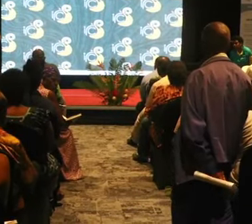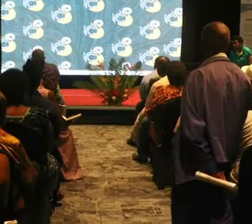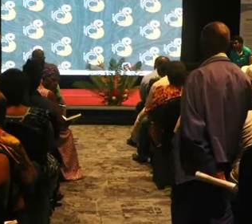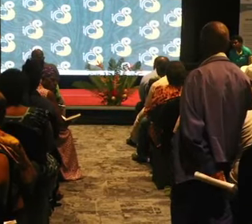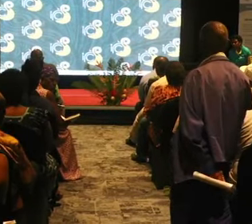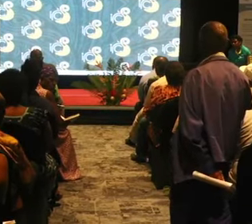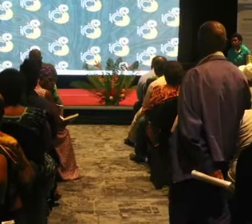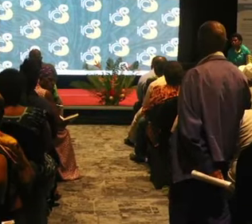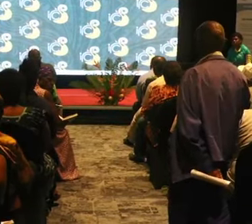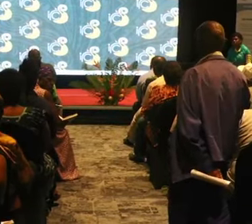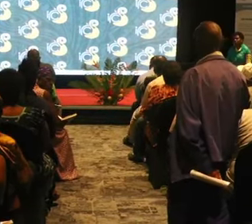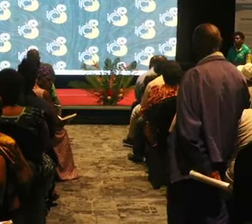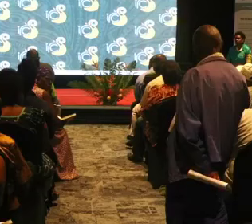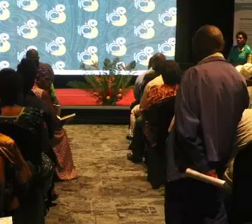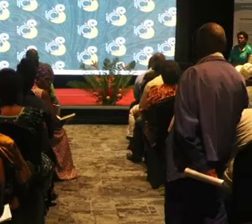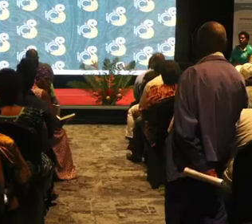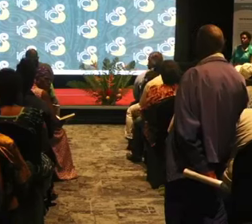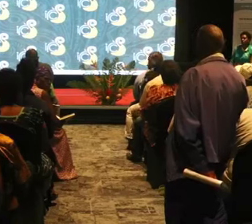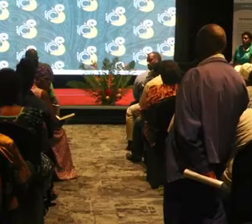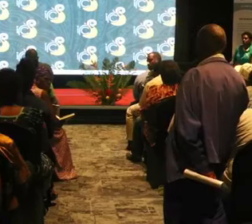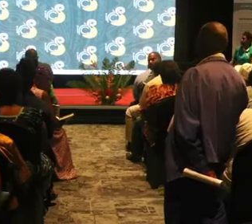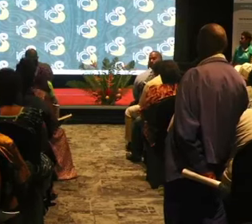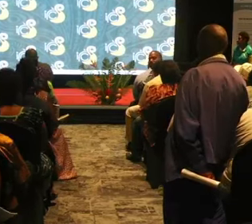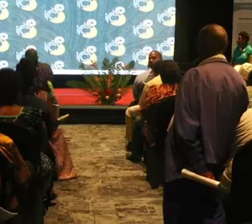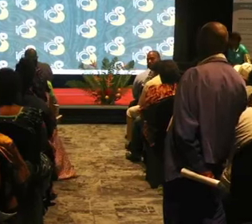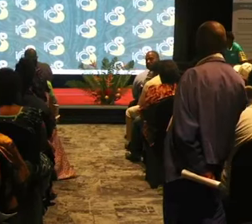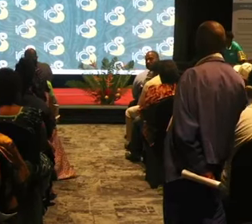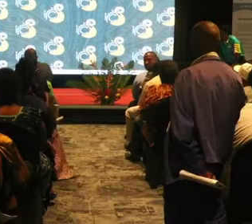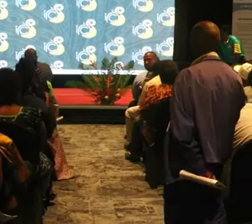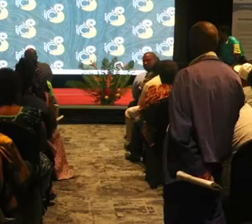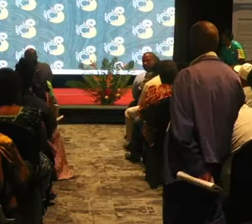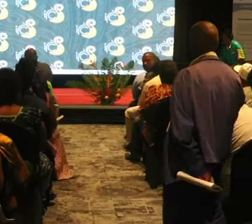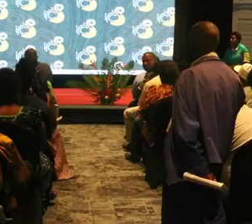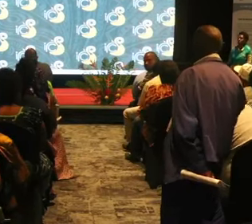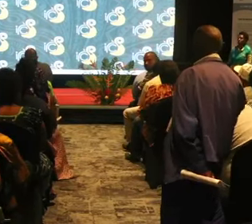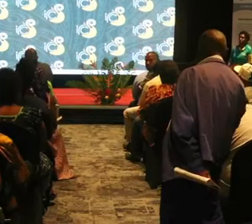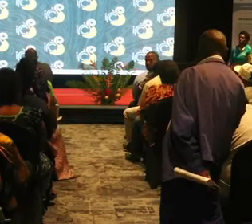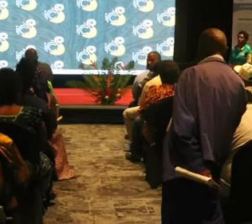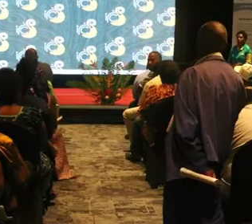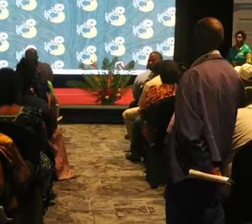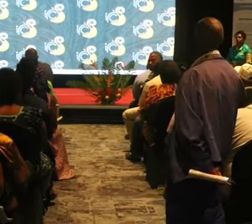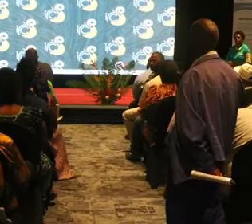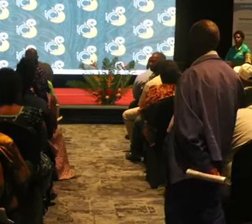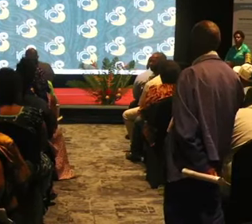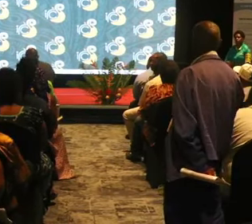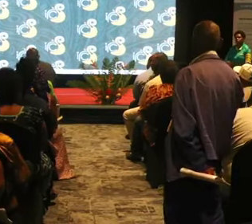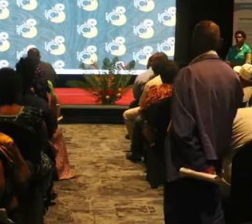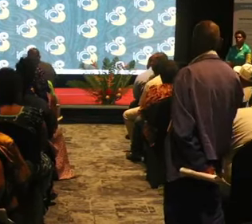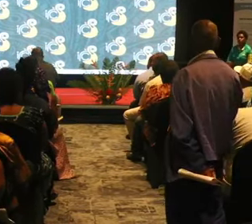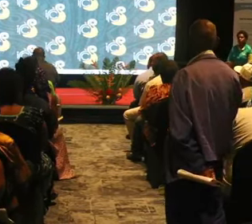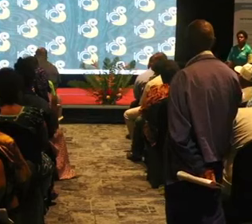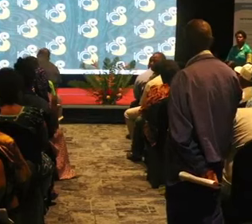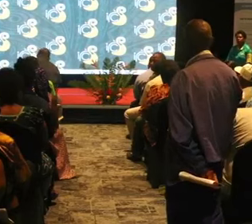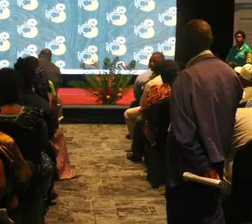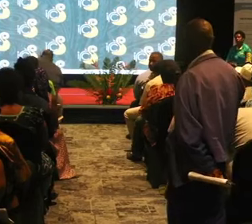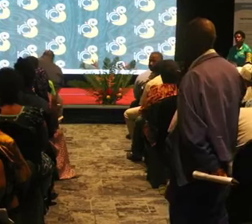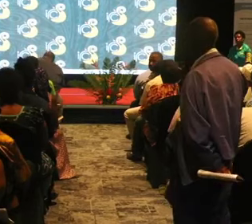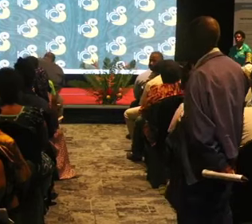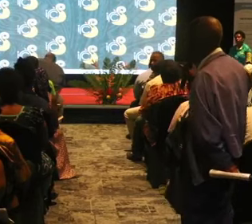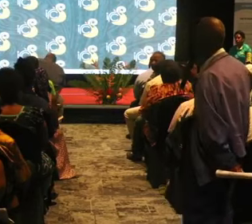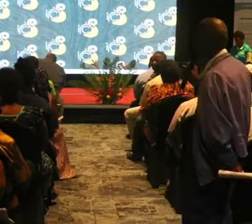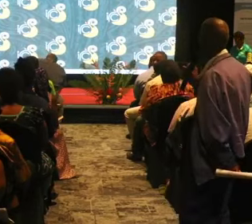the street market vendors are coming up, even on the street too. And